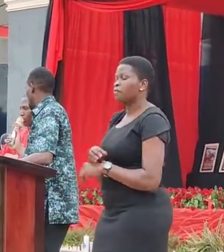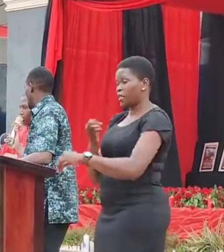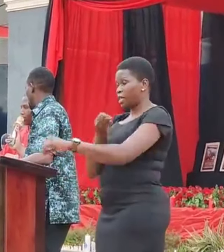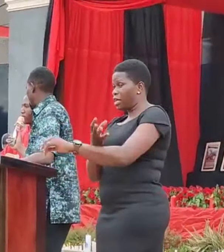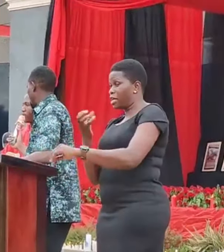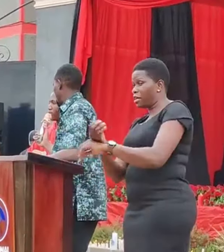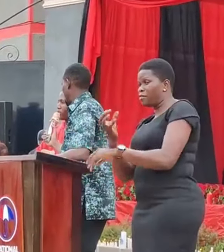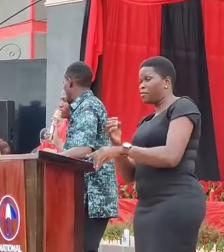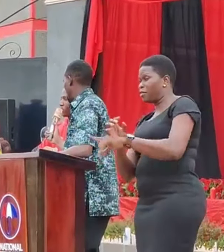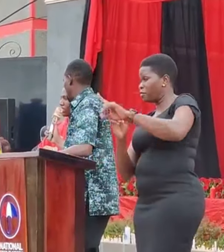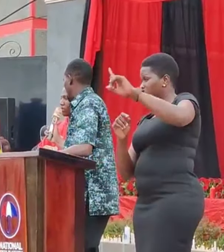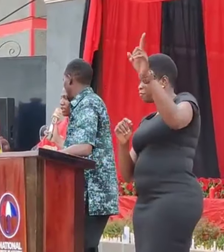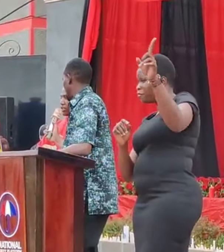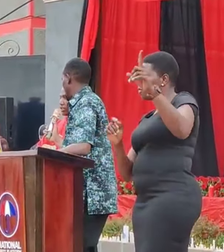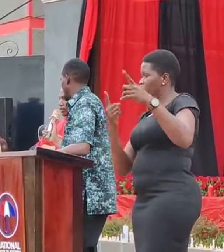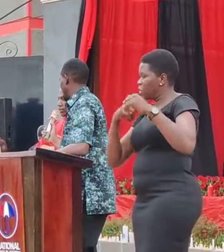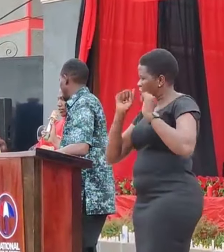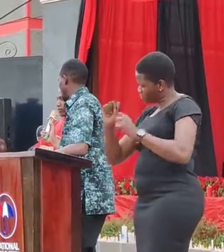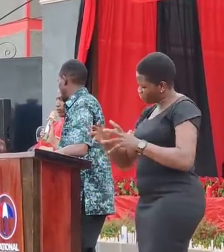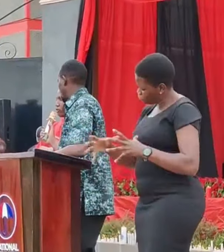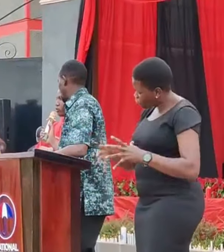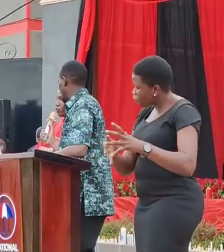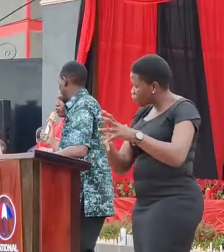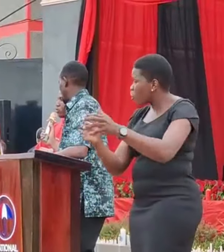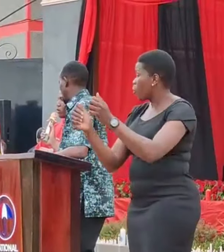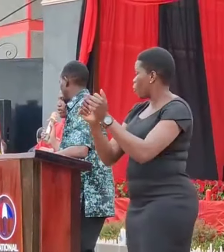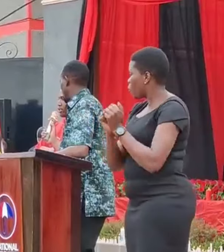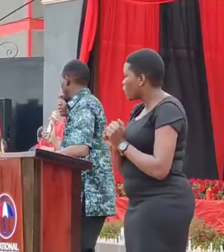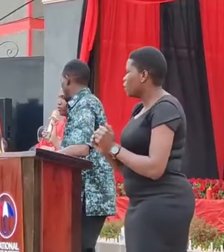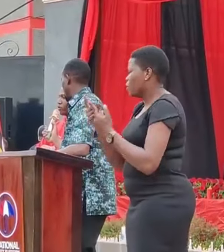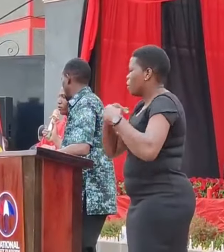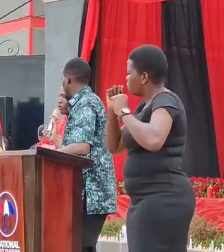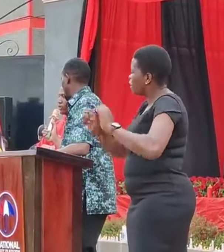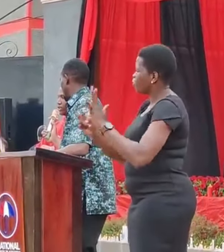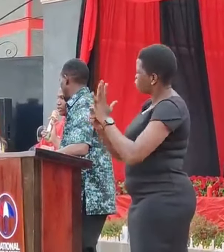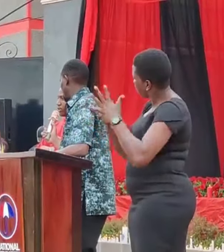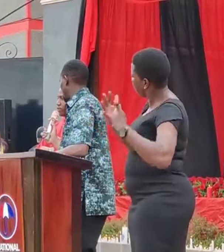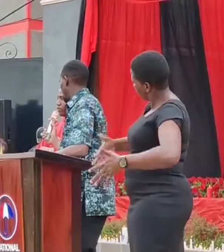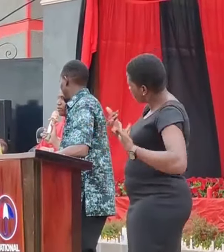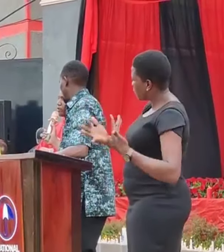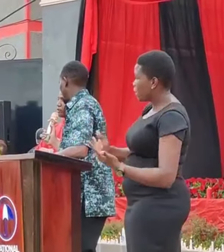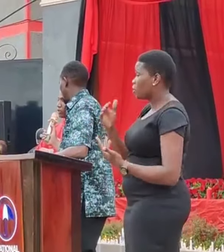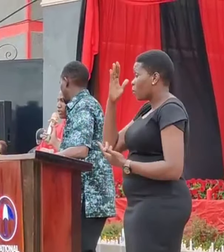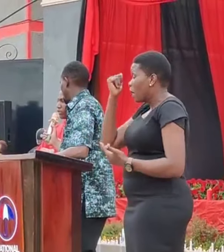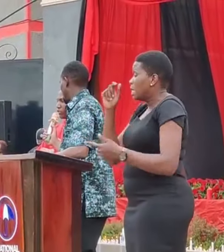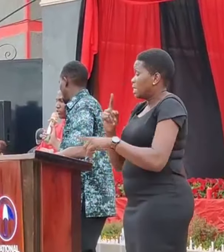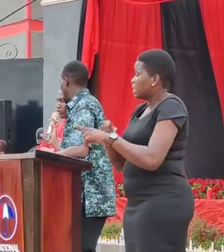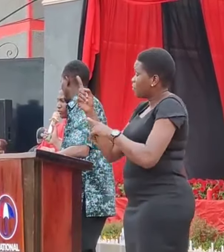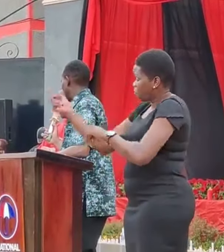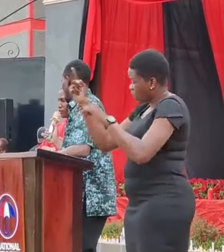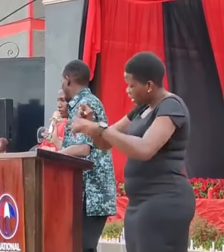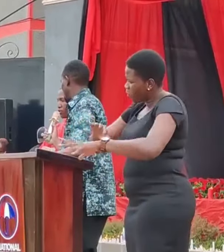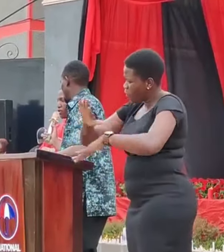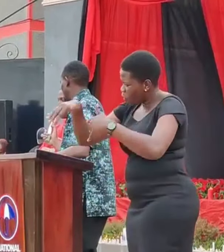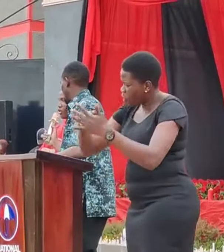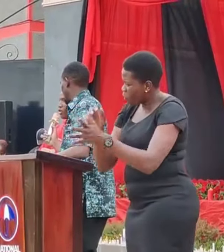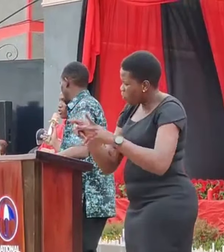agenda kamuli atuka okutambula naye tulina okumulaga essanyu owazze tuli basanyu